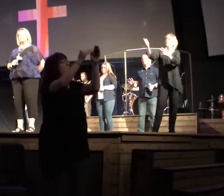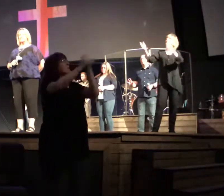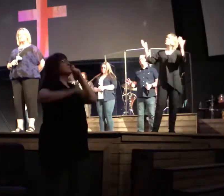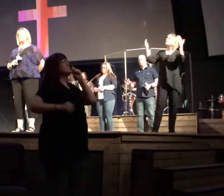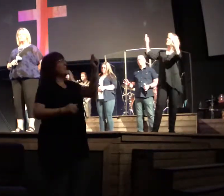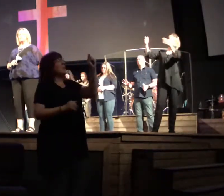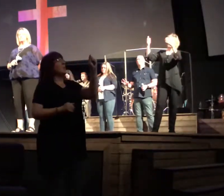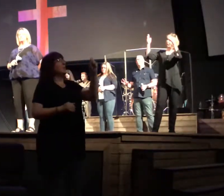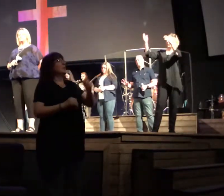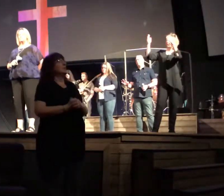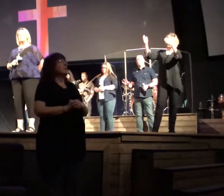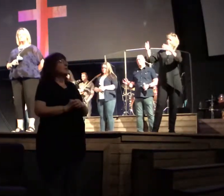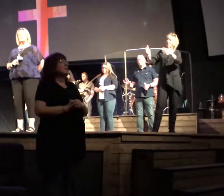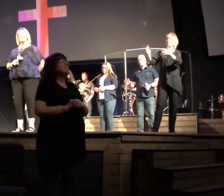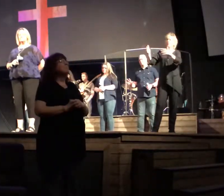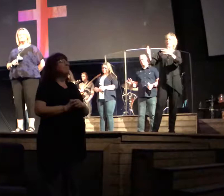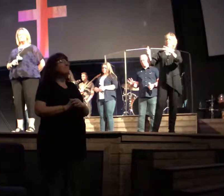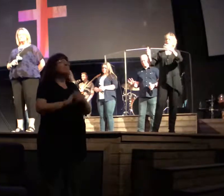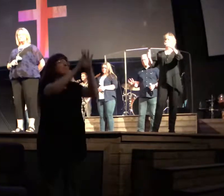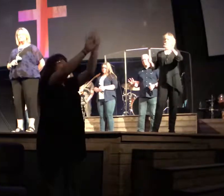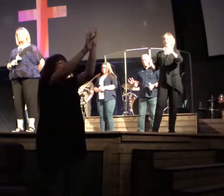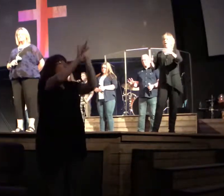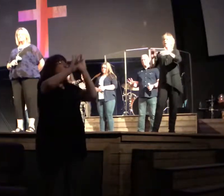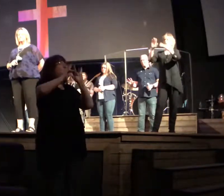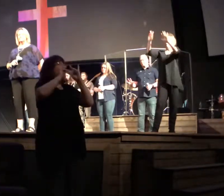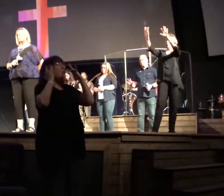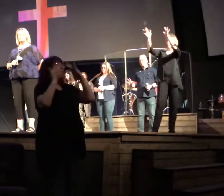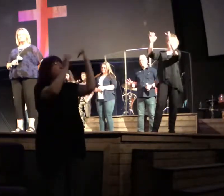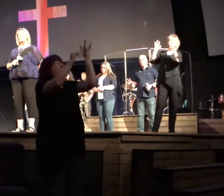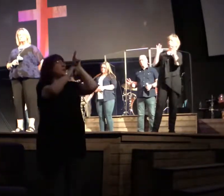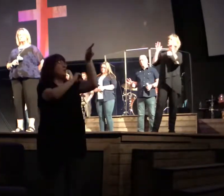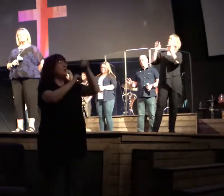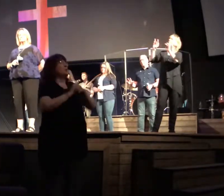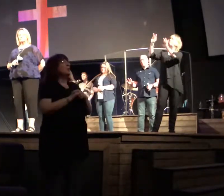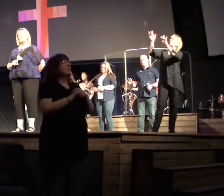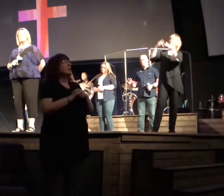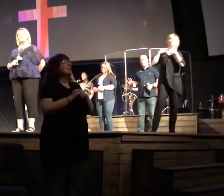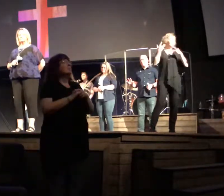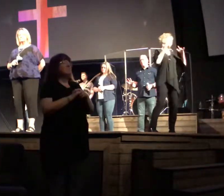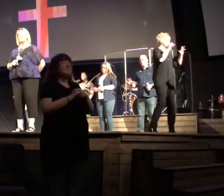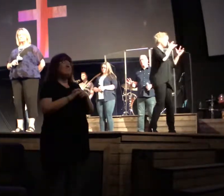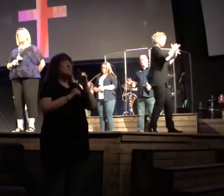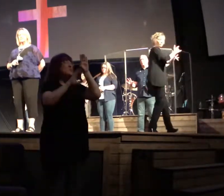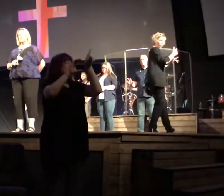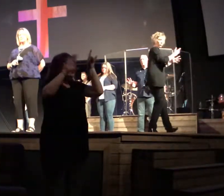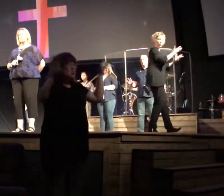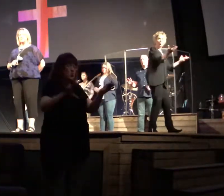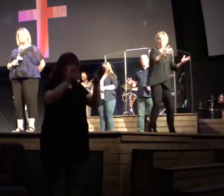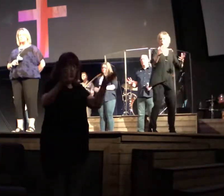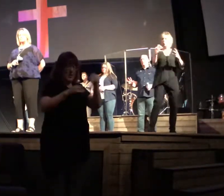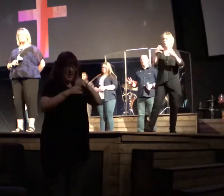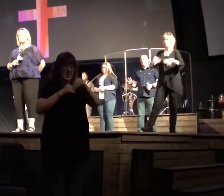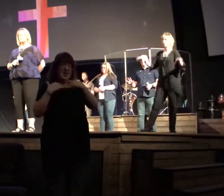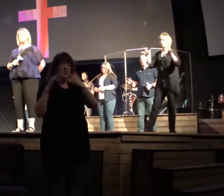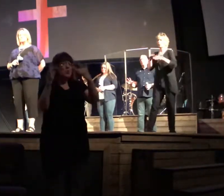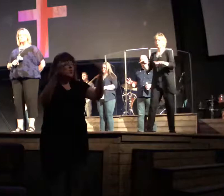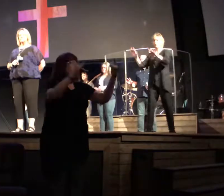have in the center of the spotlight and shine all the lights on you, God. We love what you are doing in us